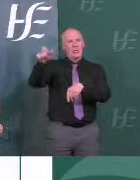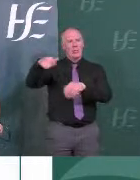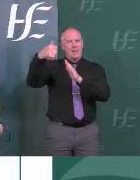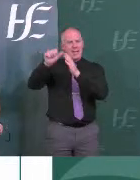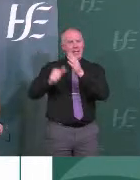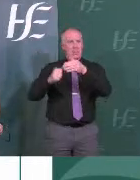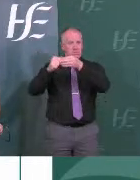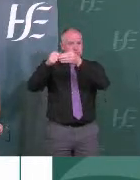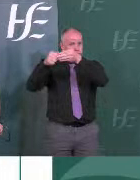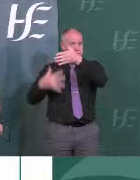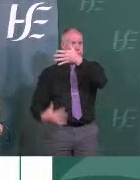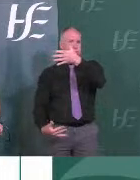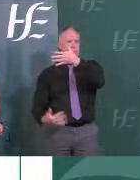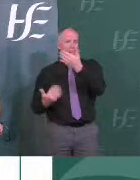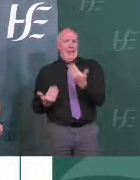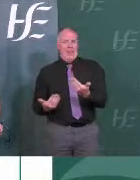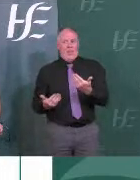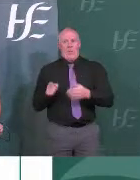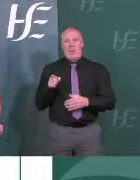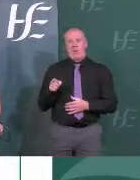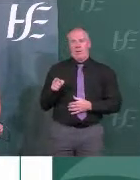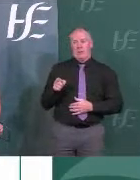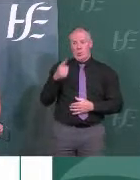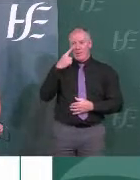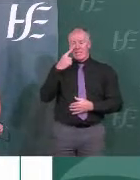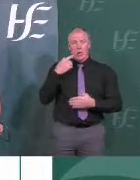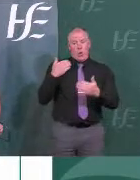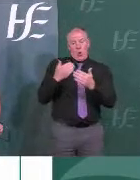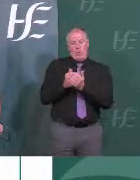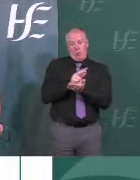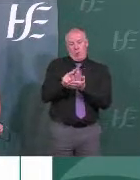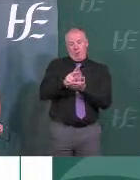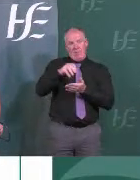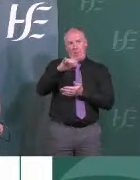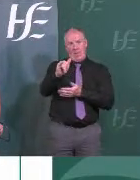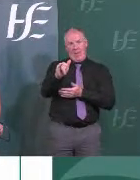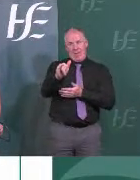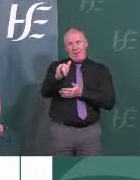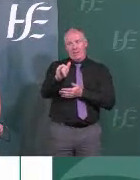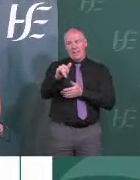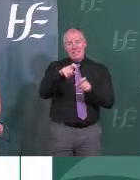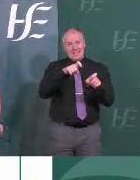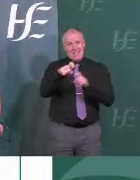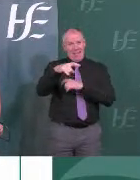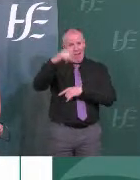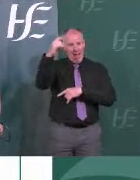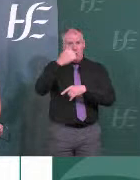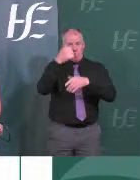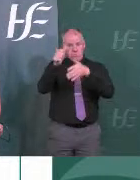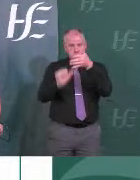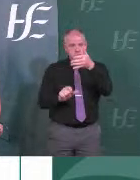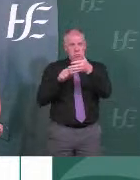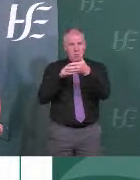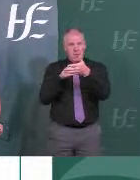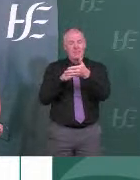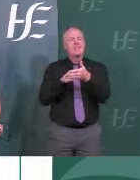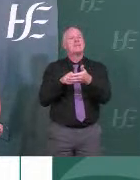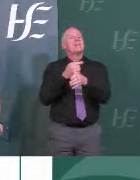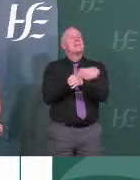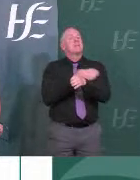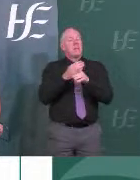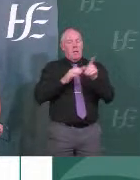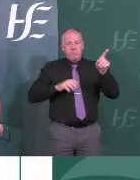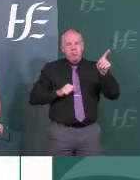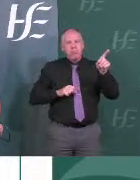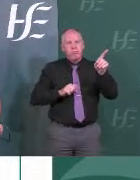that has grown considerably. So you'll see we had the date up to the 13th of May. That was still very high. We had started to make